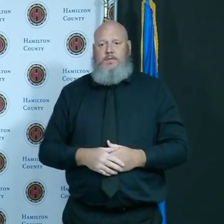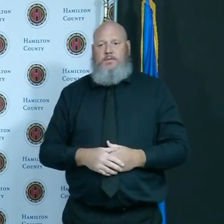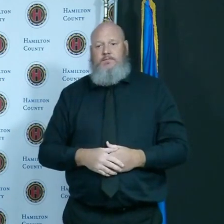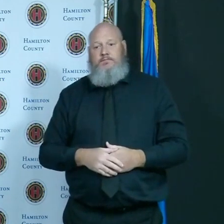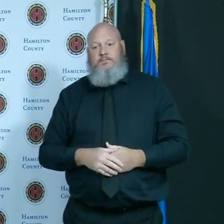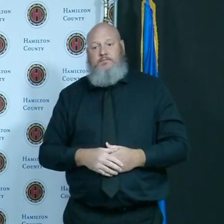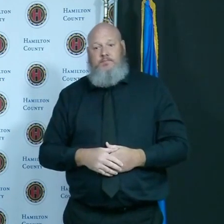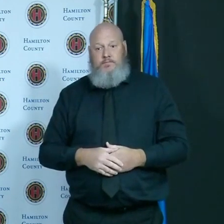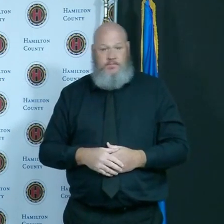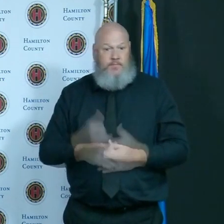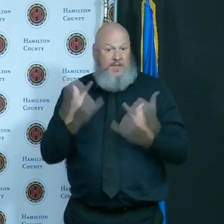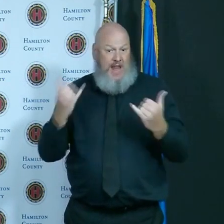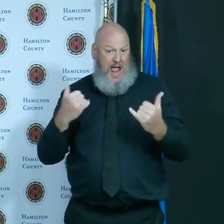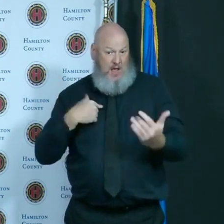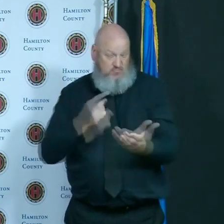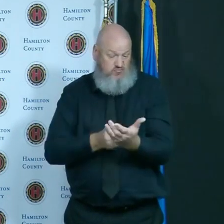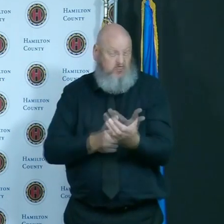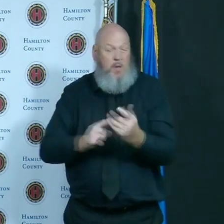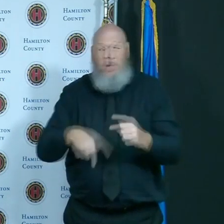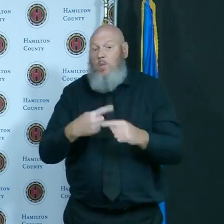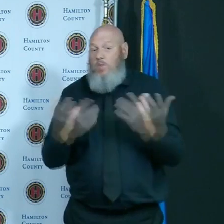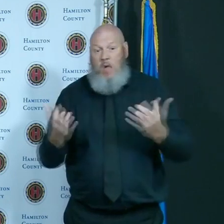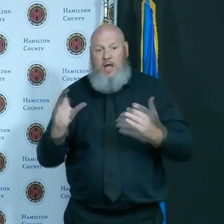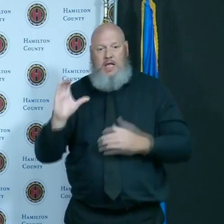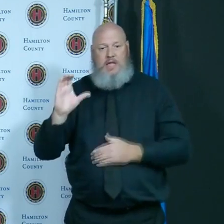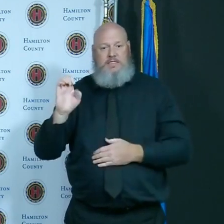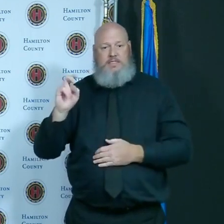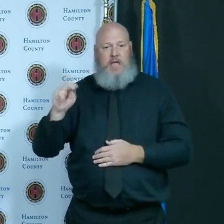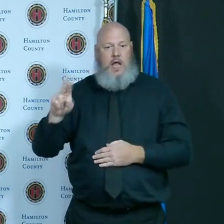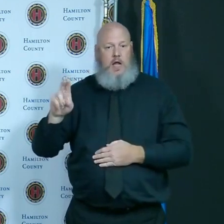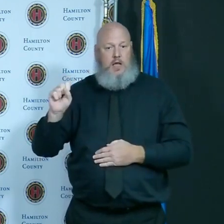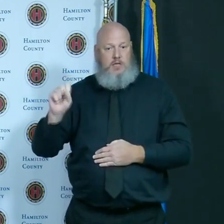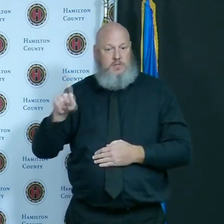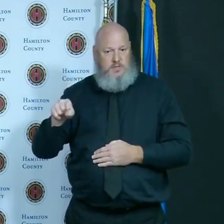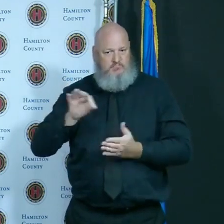to fill out the census. We need everyone to be counted.